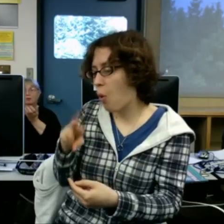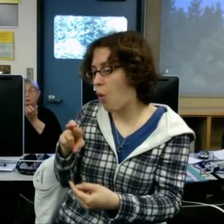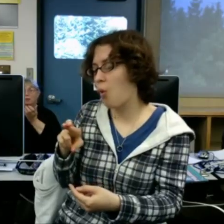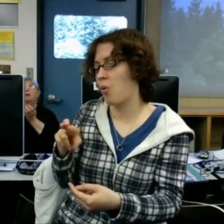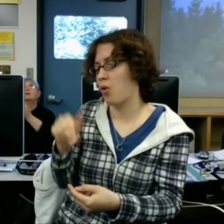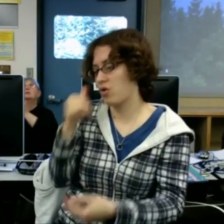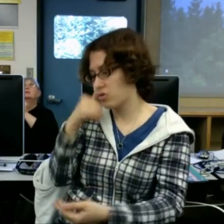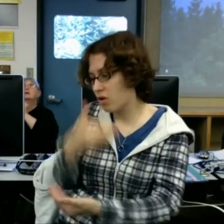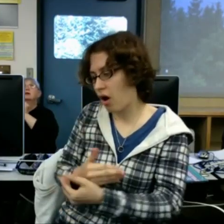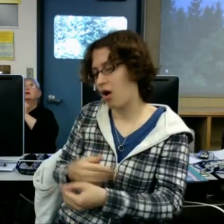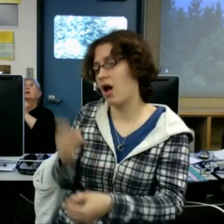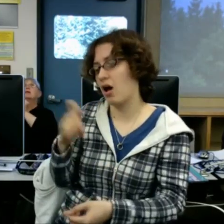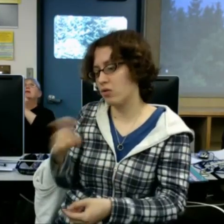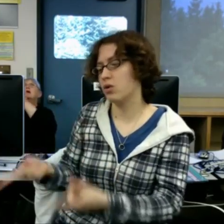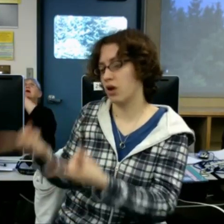or your daughter has to come.